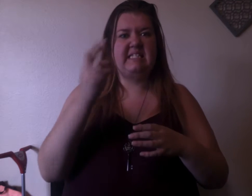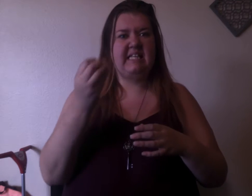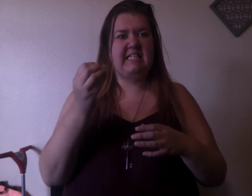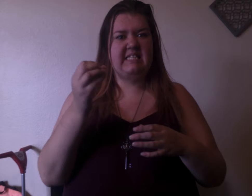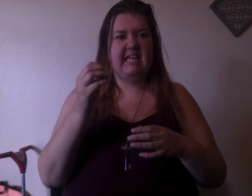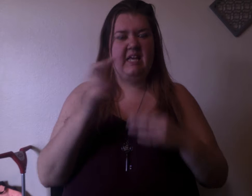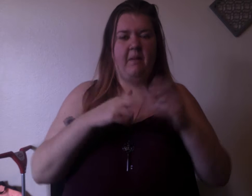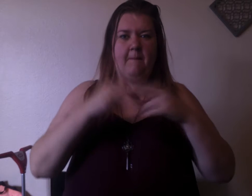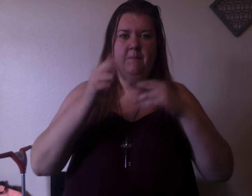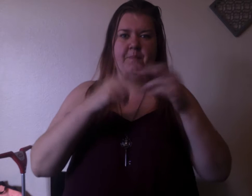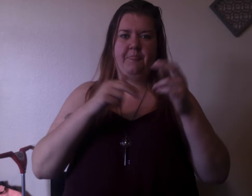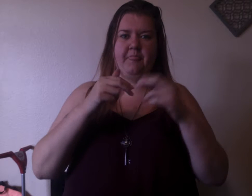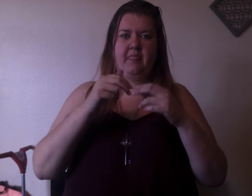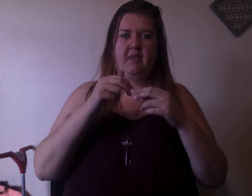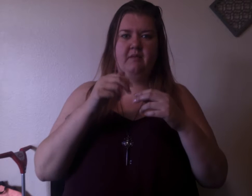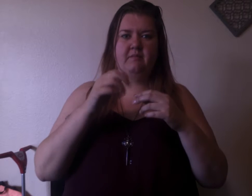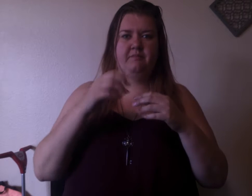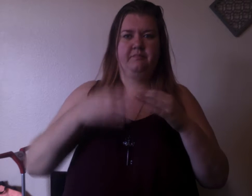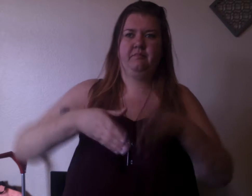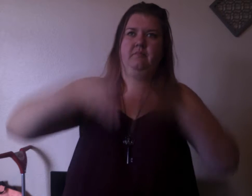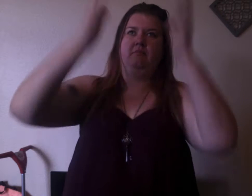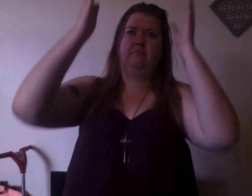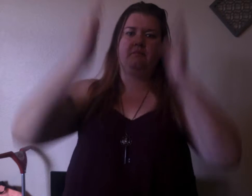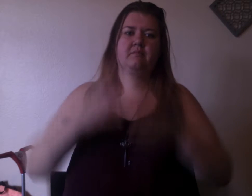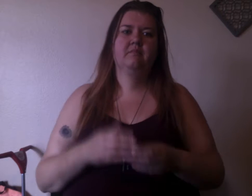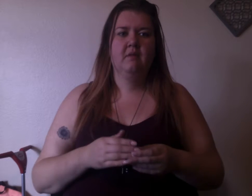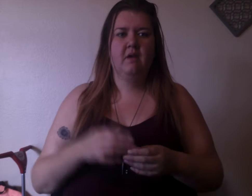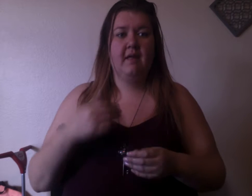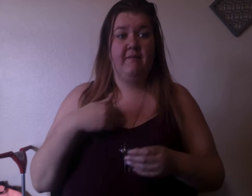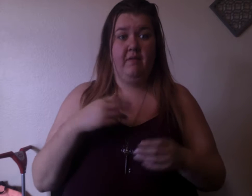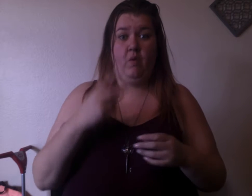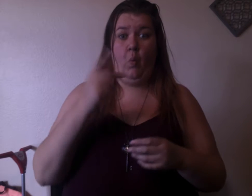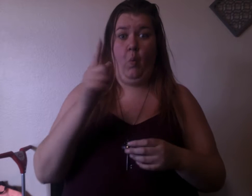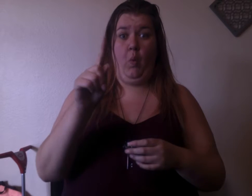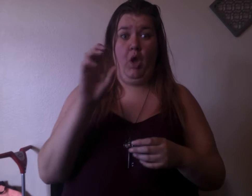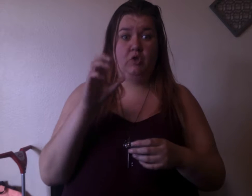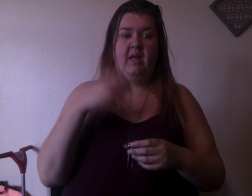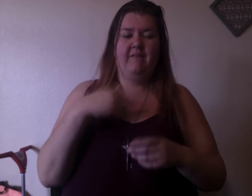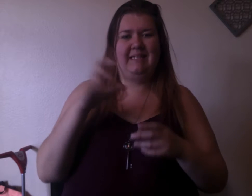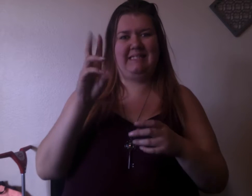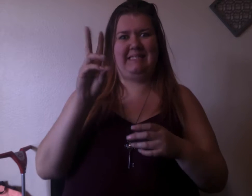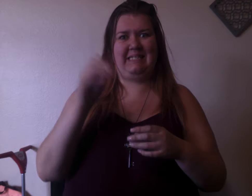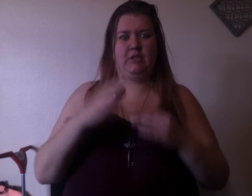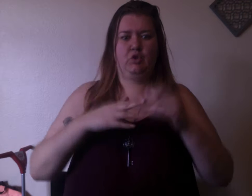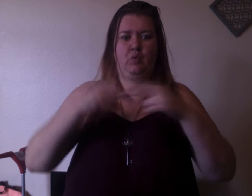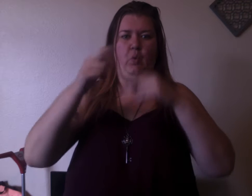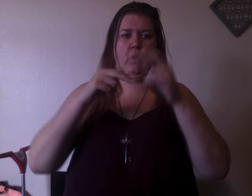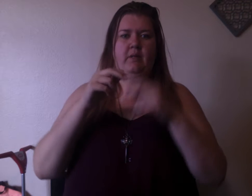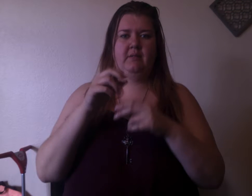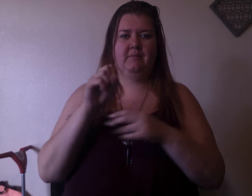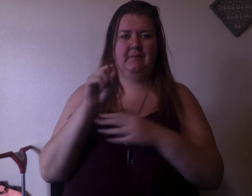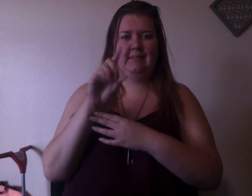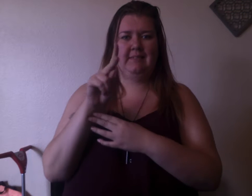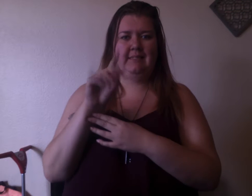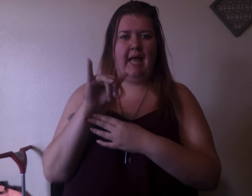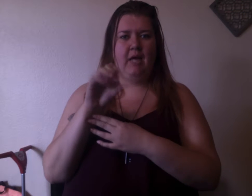and you piled me up 100 times, you'll get about a 60-story skyscraper. Now, if you took that skyscraper and if you were to